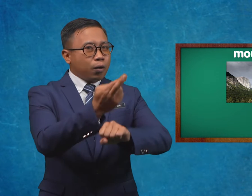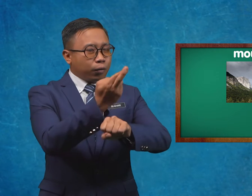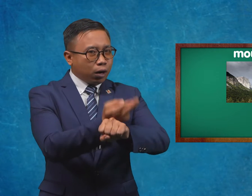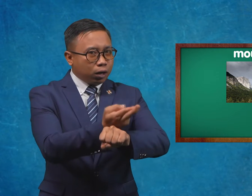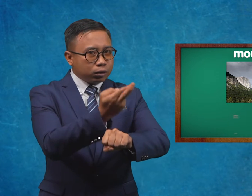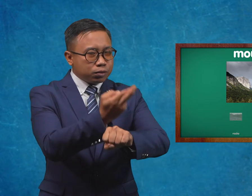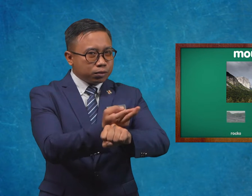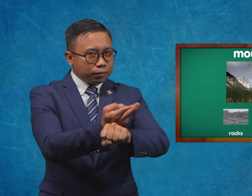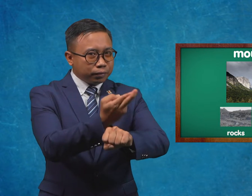rocks